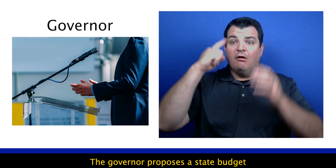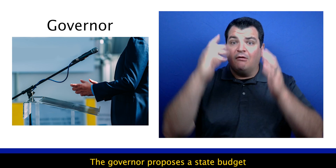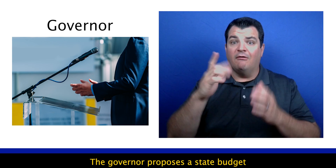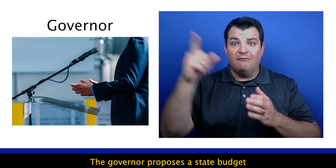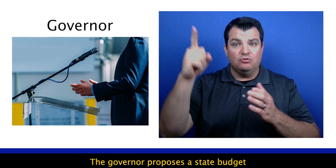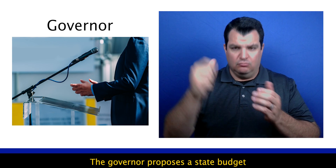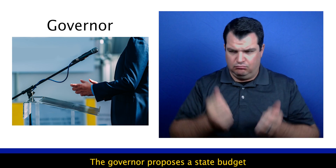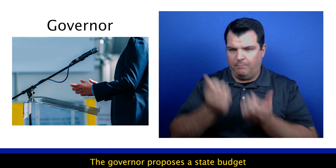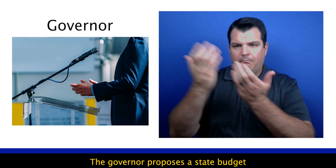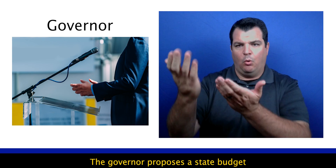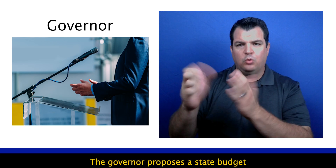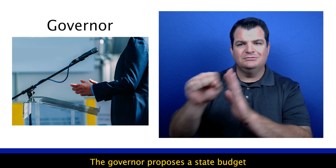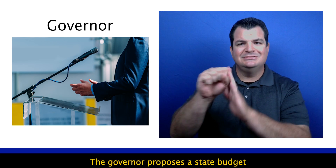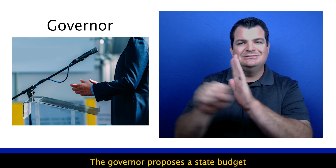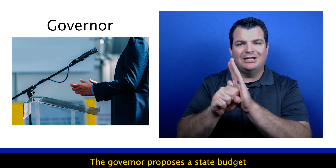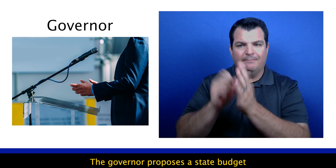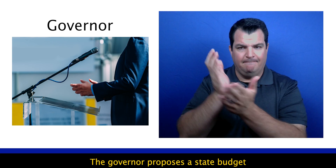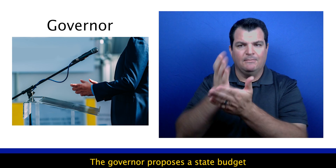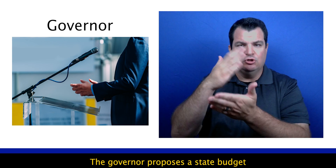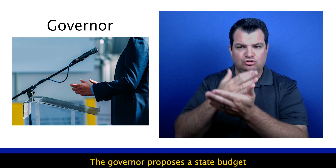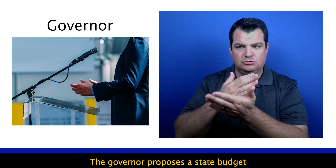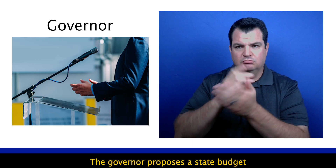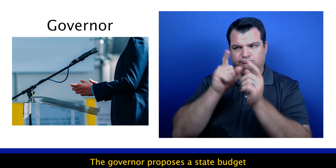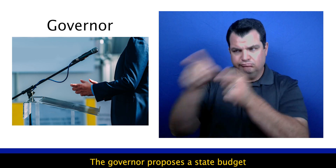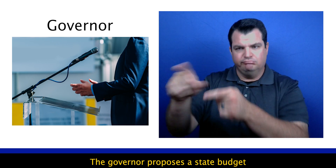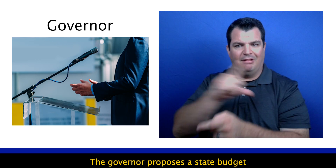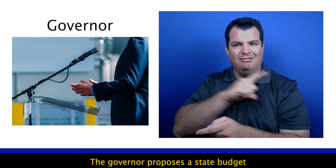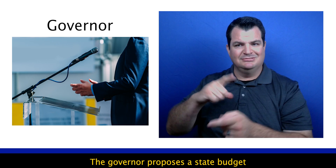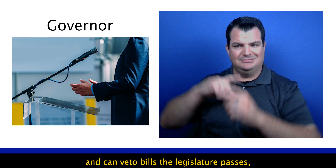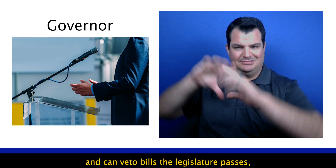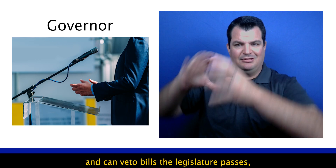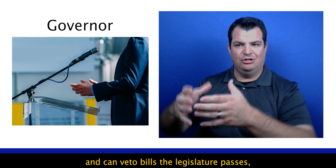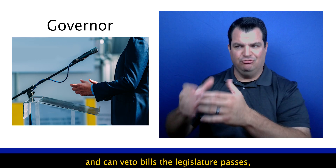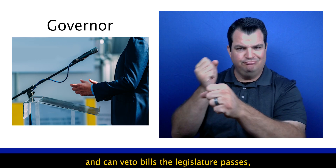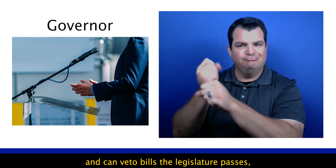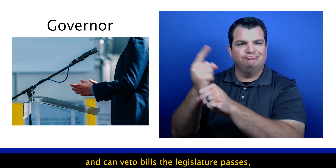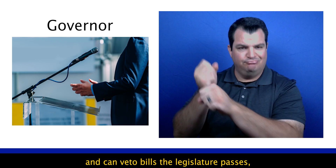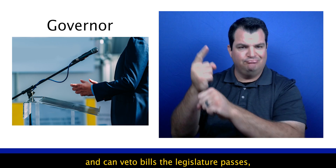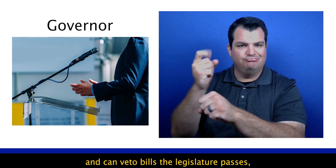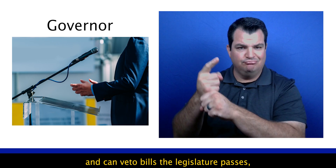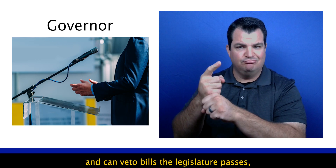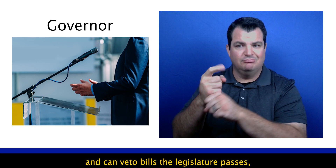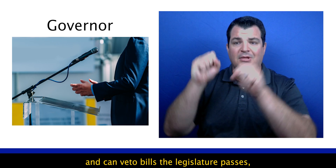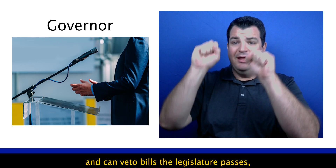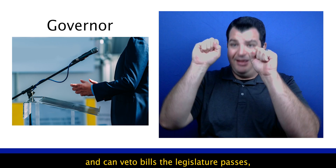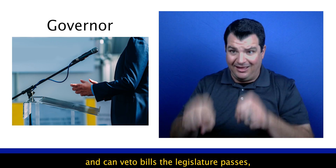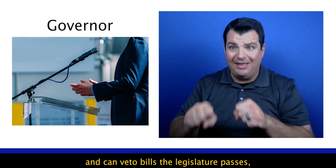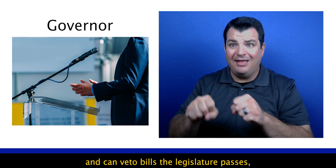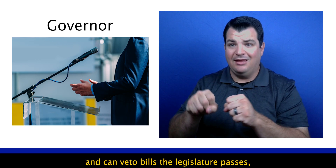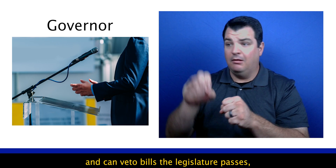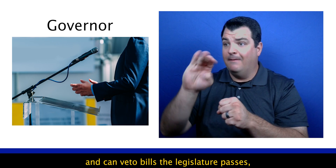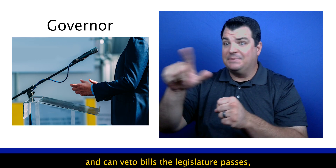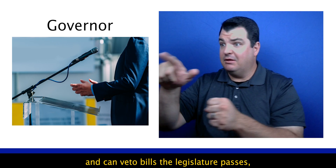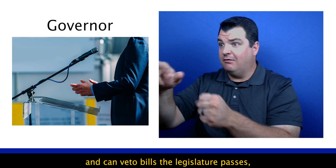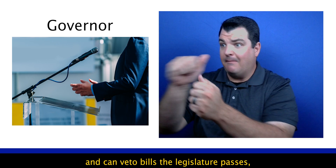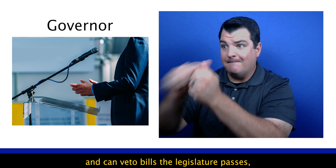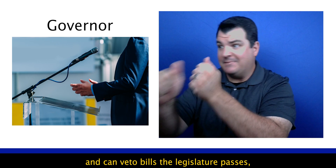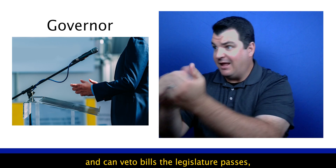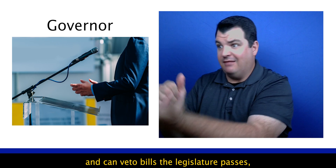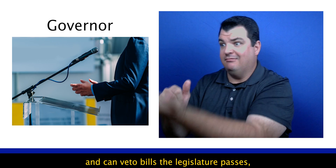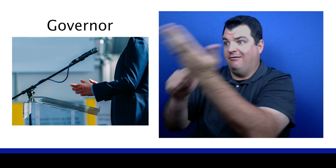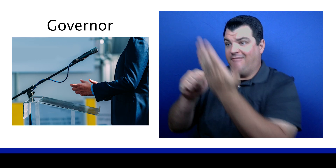The governor proposes a state budget to the legislature each year and can veto bills the legislature passes, with